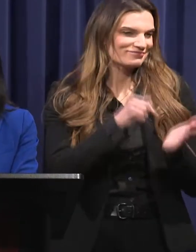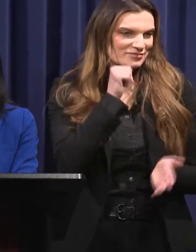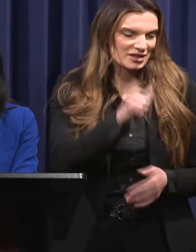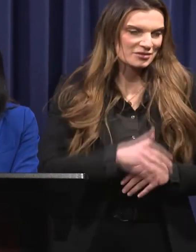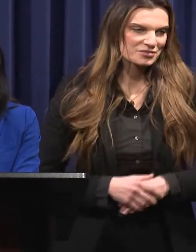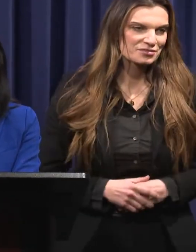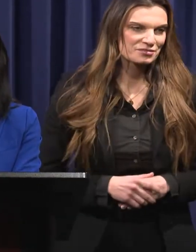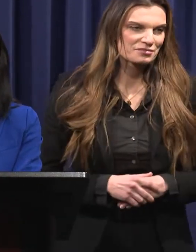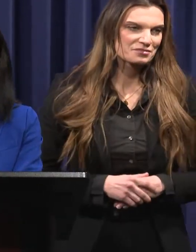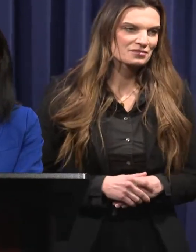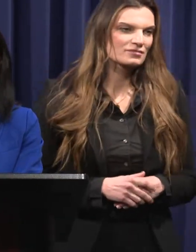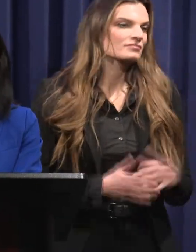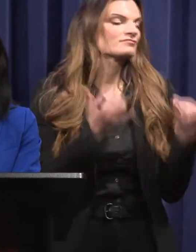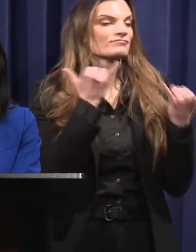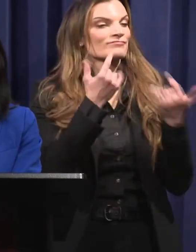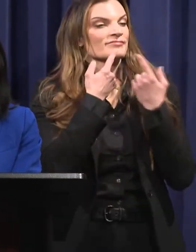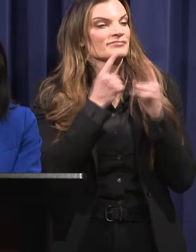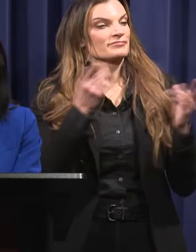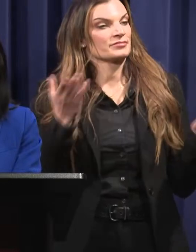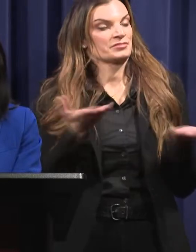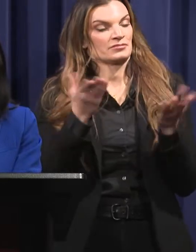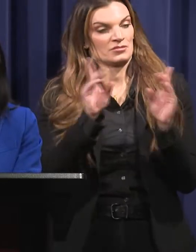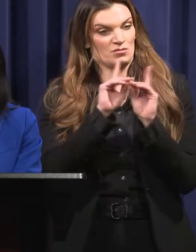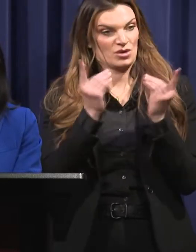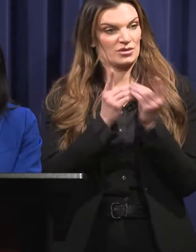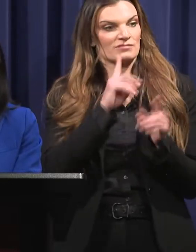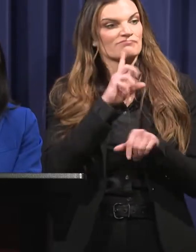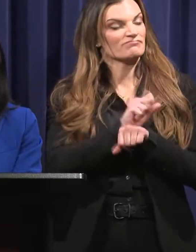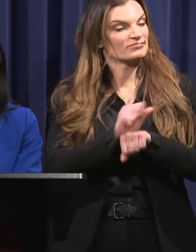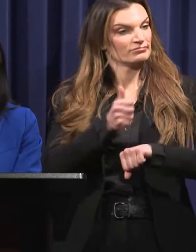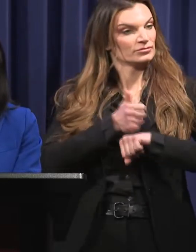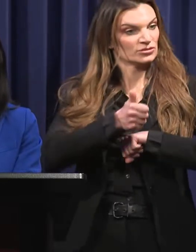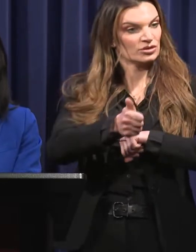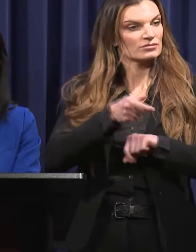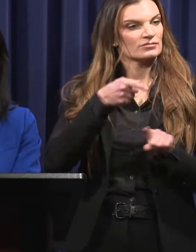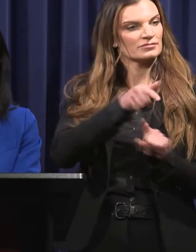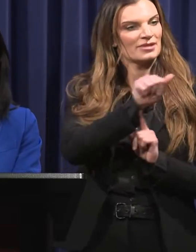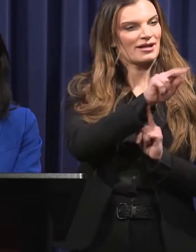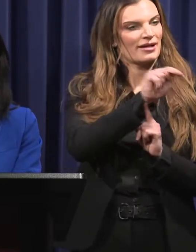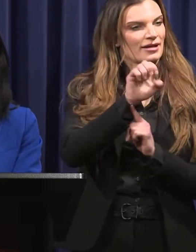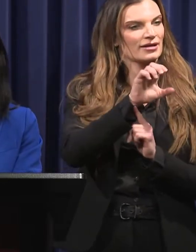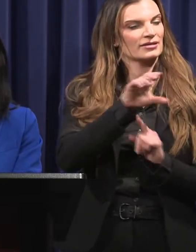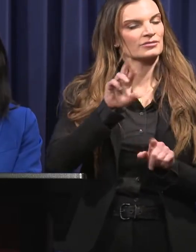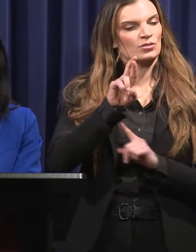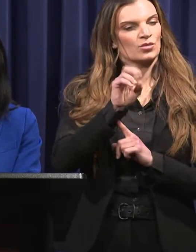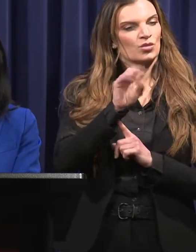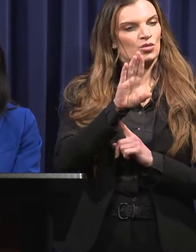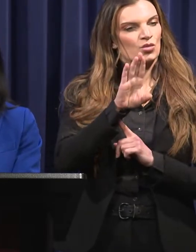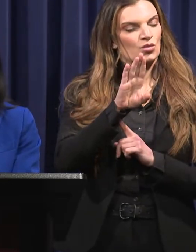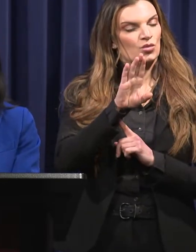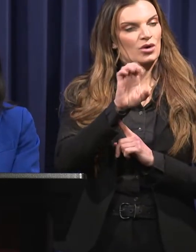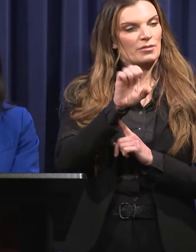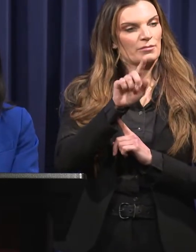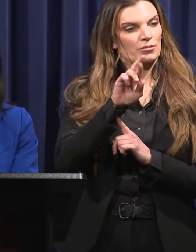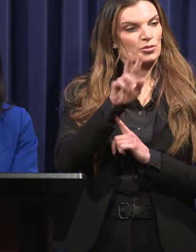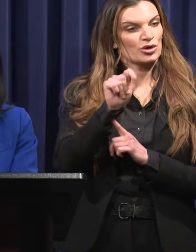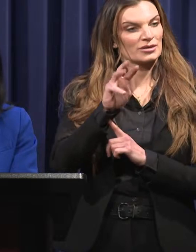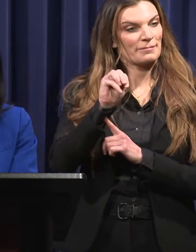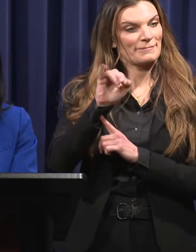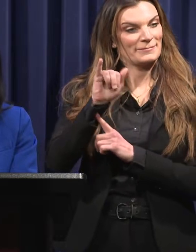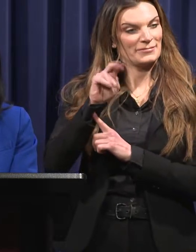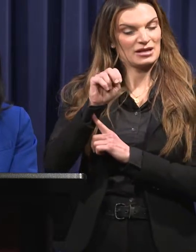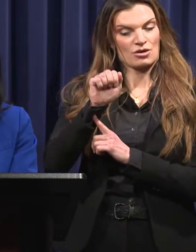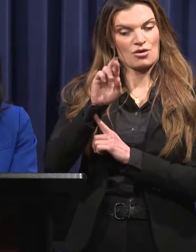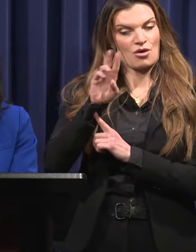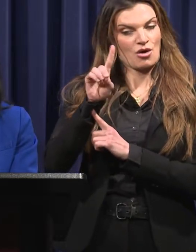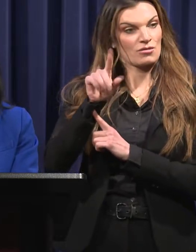here today to announce that my department has charged Anne and Robert Menard for their role in misappropriating funds from